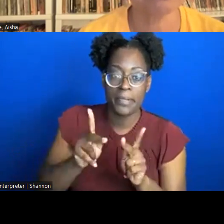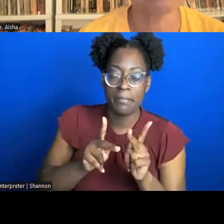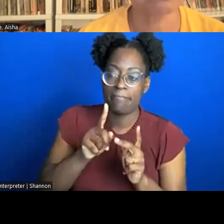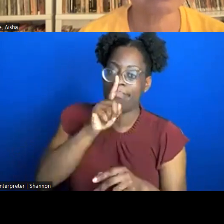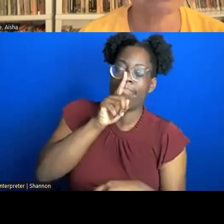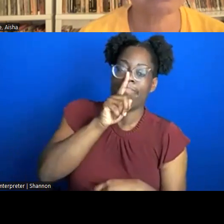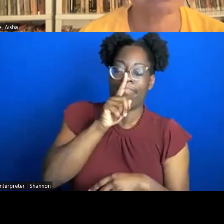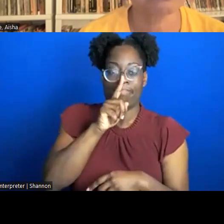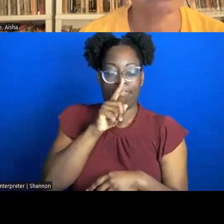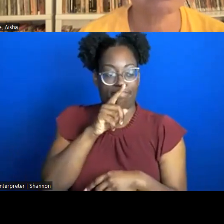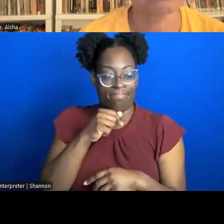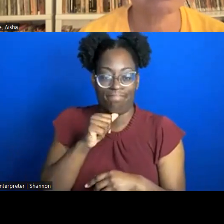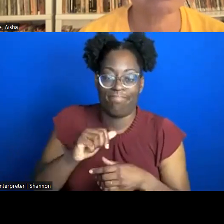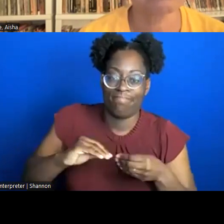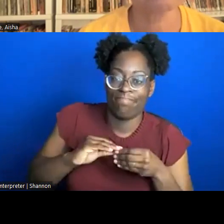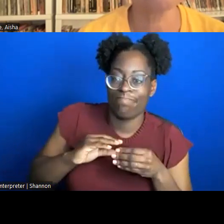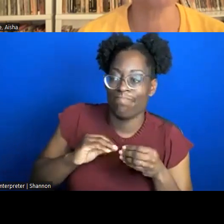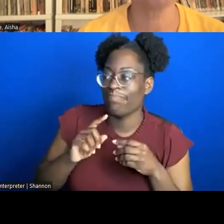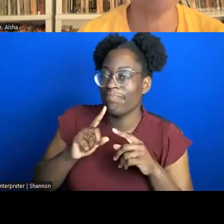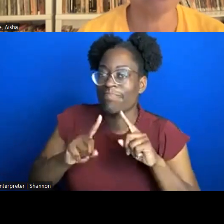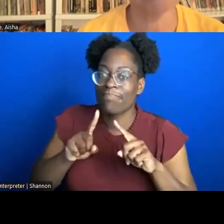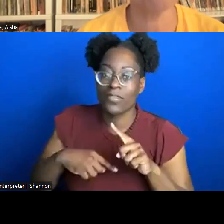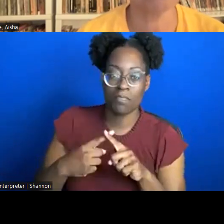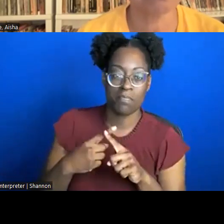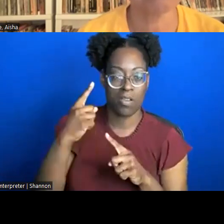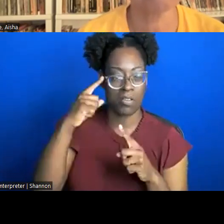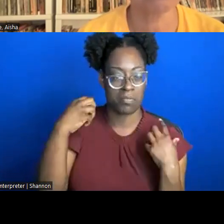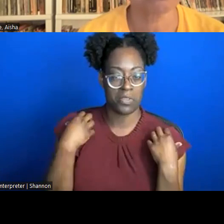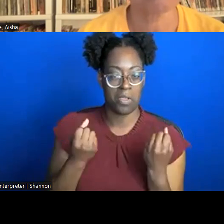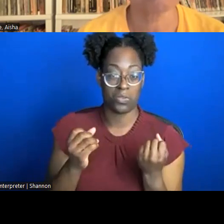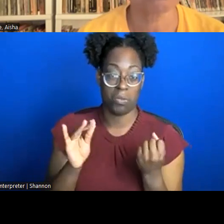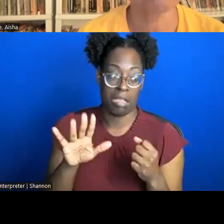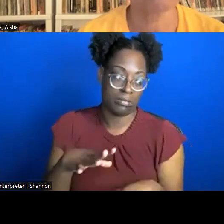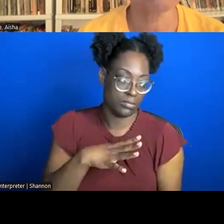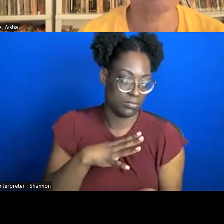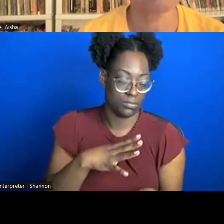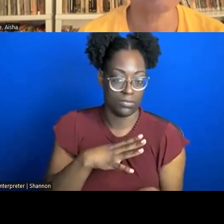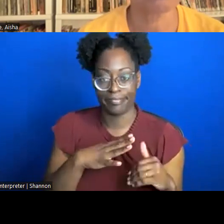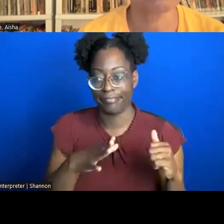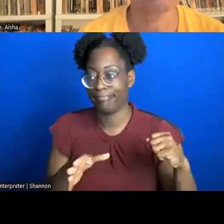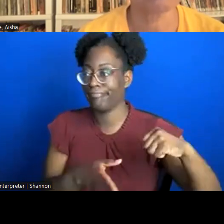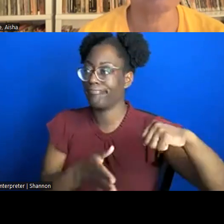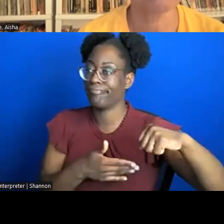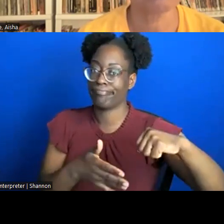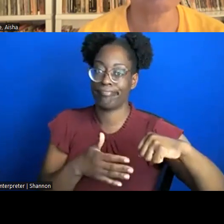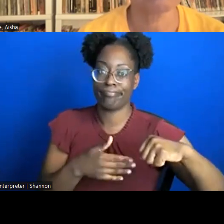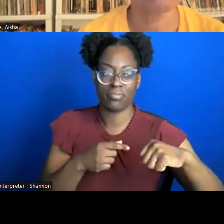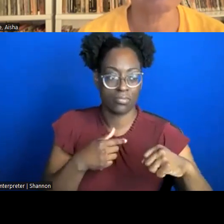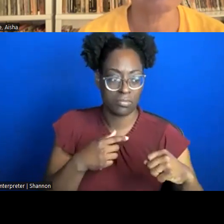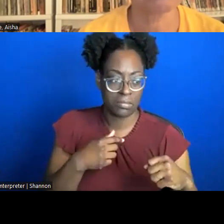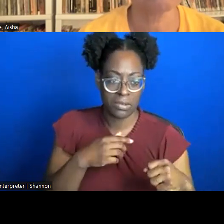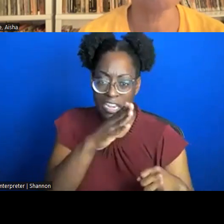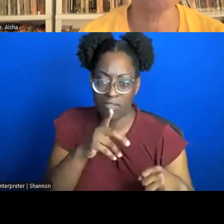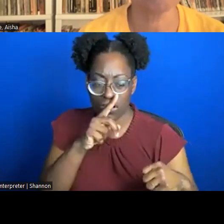really thought about what it means to feel mentally well, you know, and so until I exposed that information and thought about what, with intention, how do I work towards